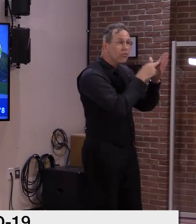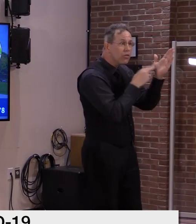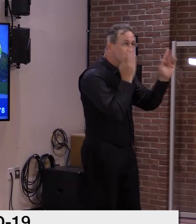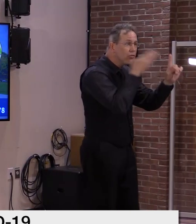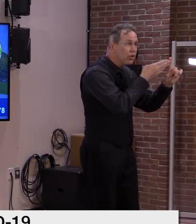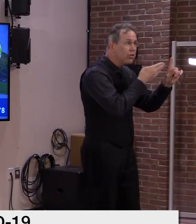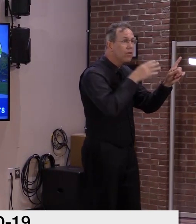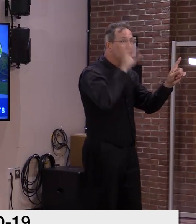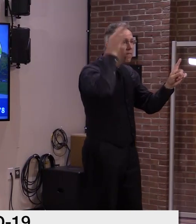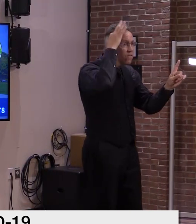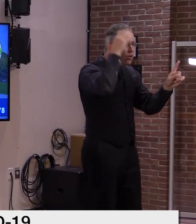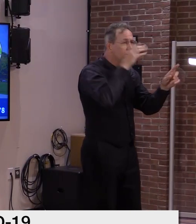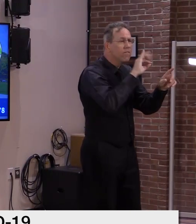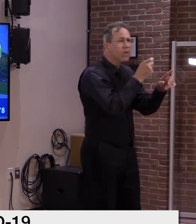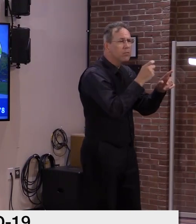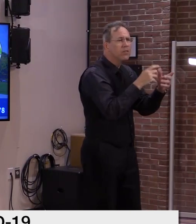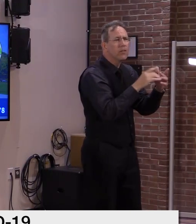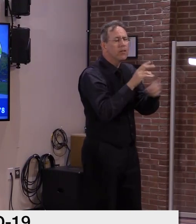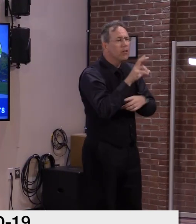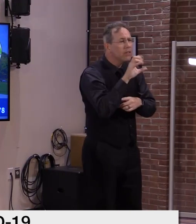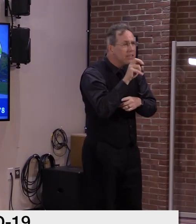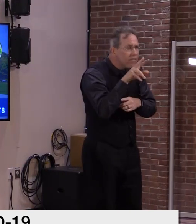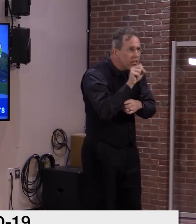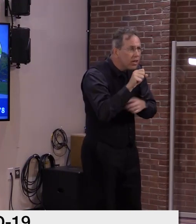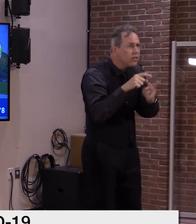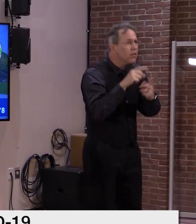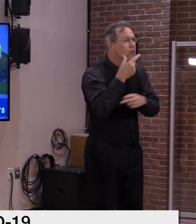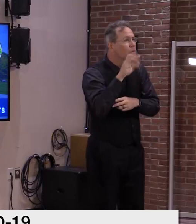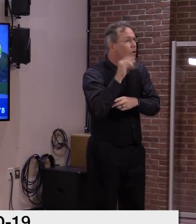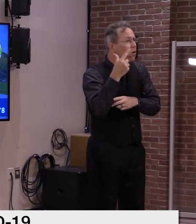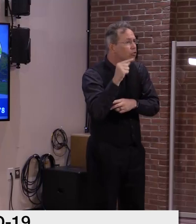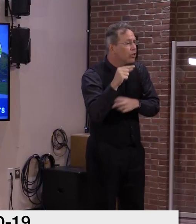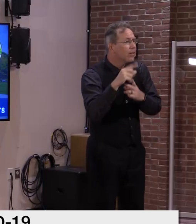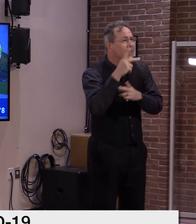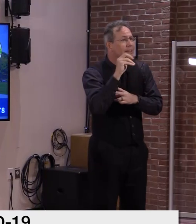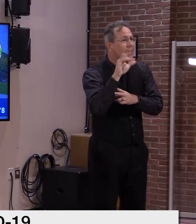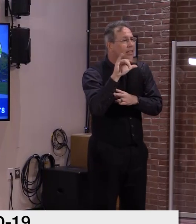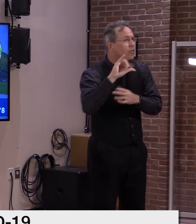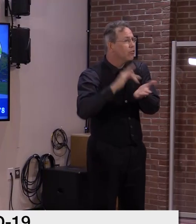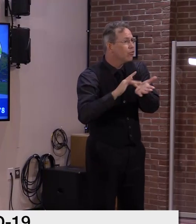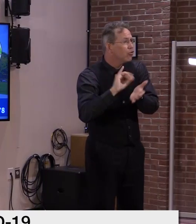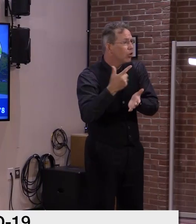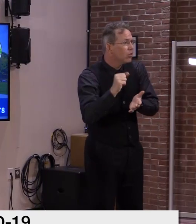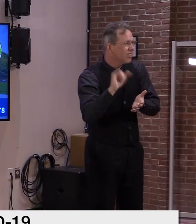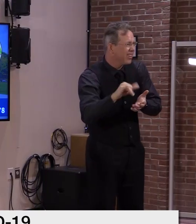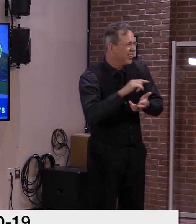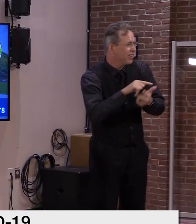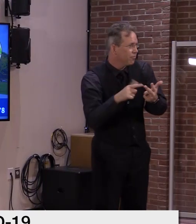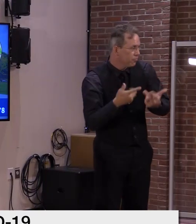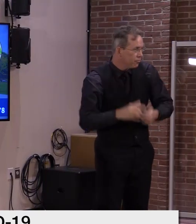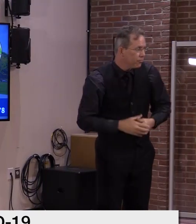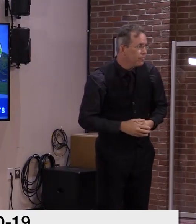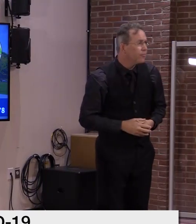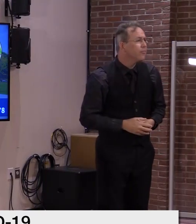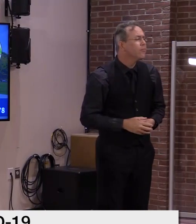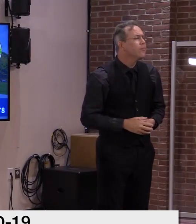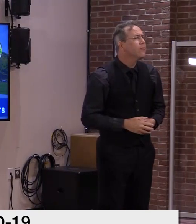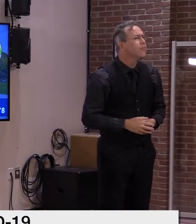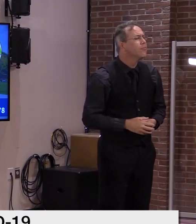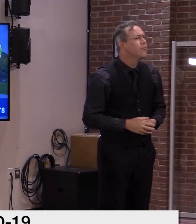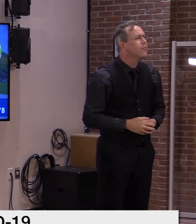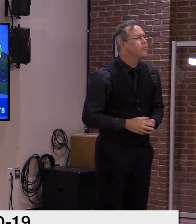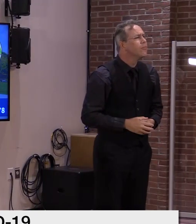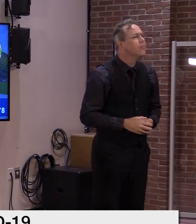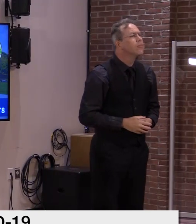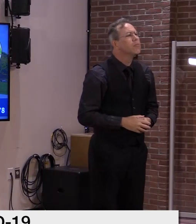Instructions will be coming out from schools. In preparation of this new group, we are ordering 4 extra